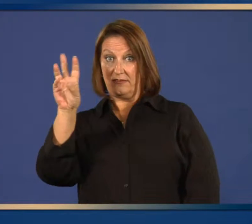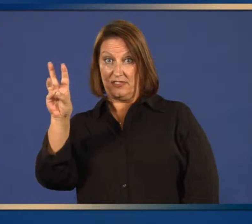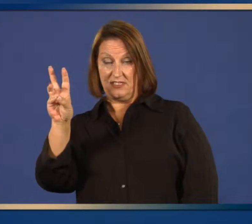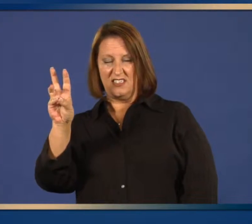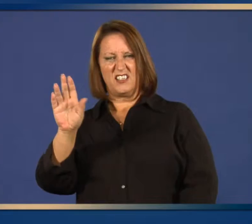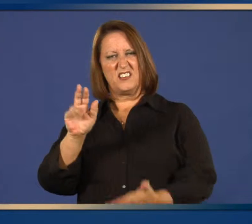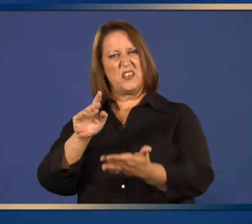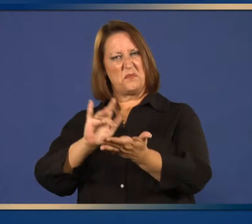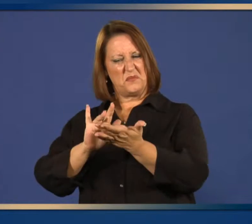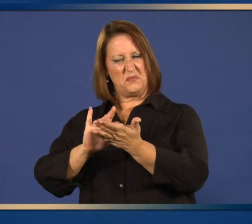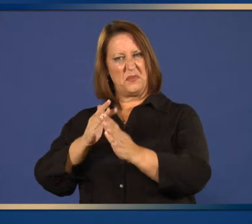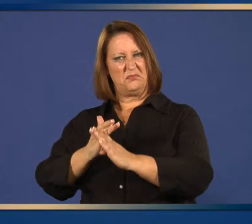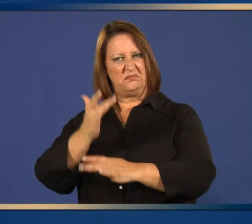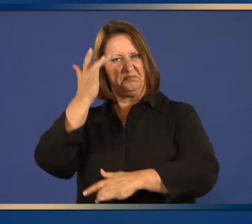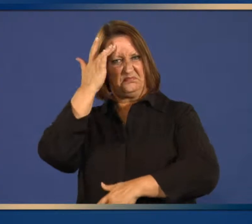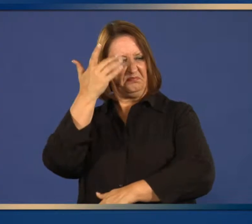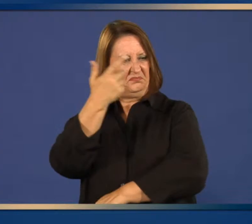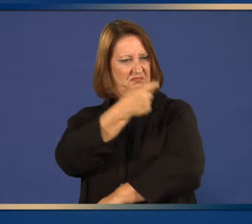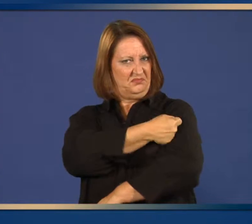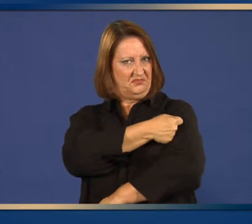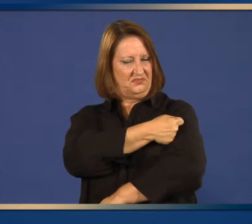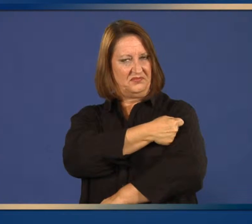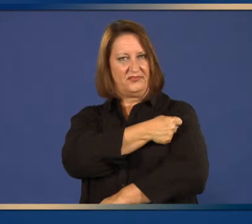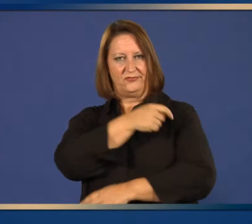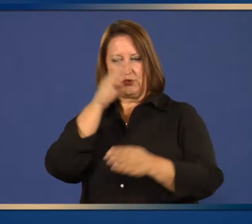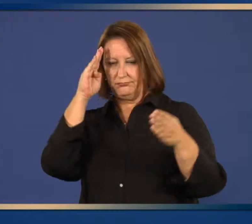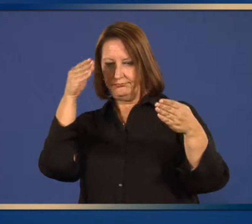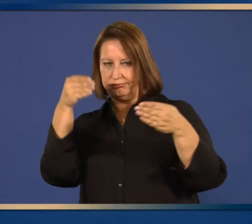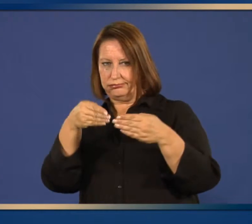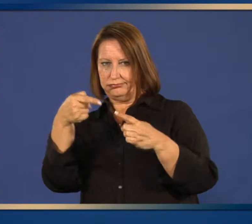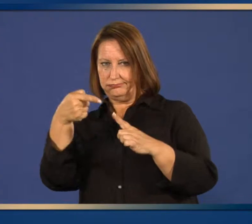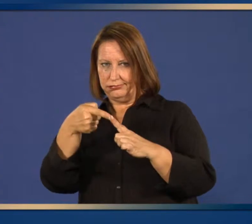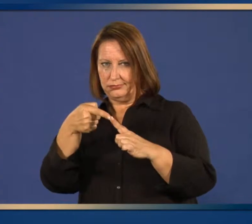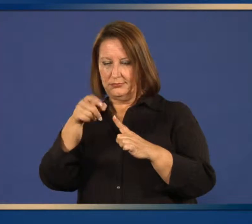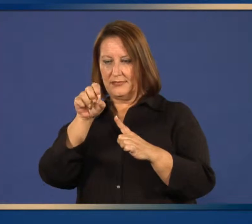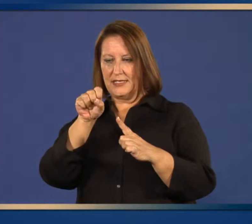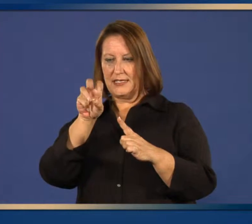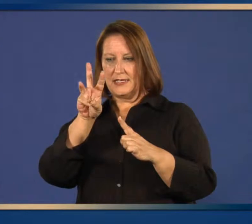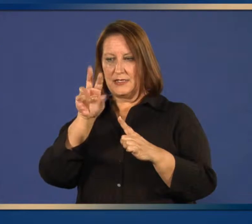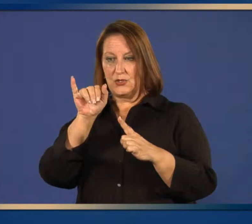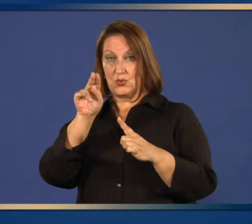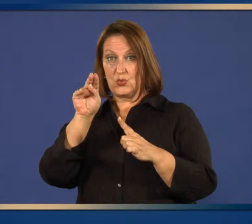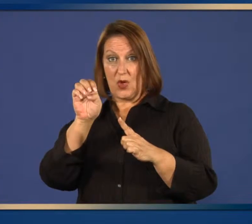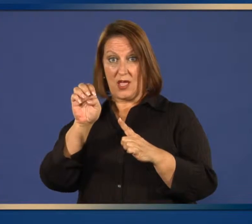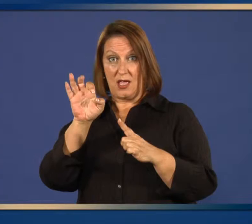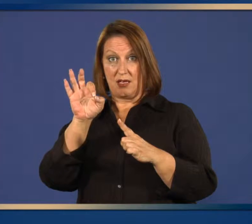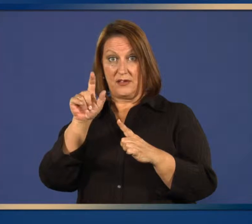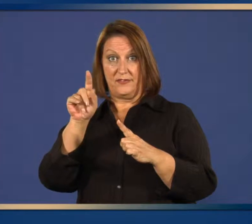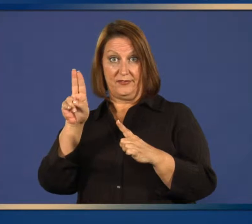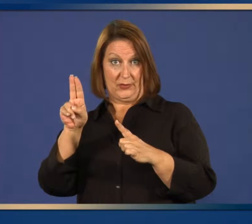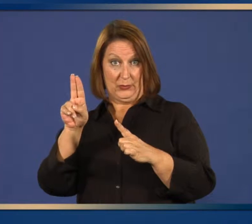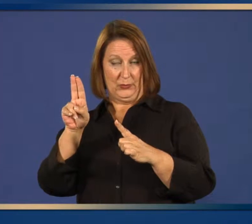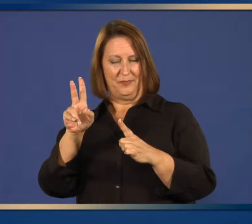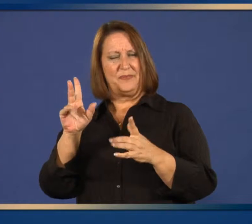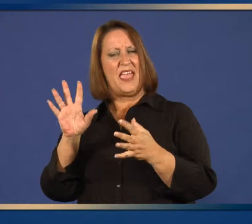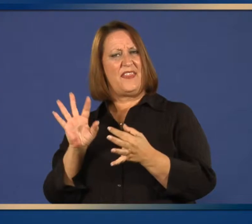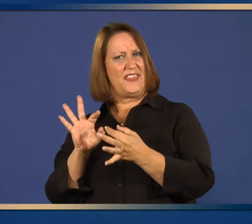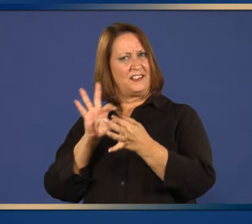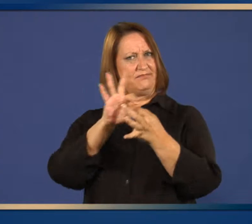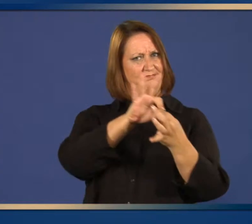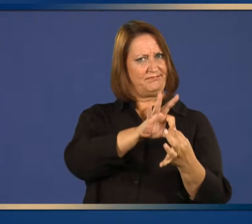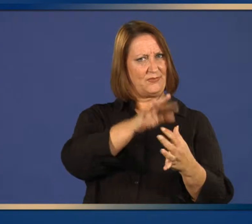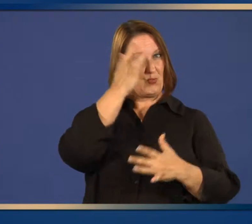In 1976, a type of inactivated influenza, or swine flu,